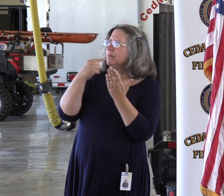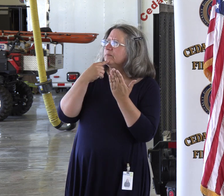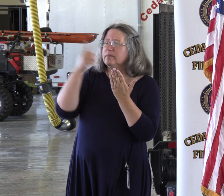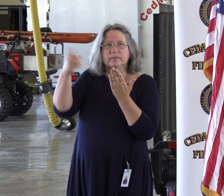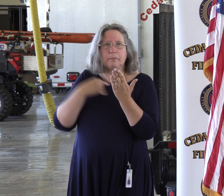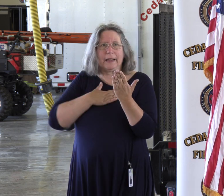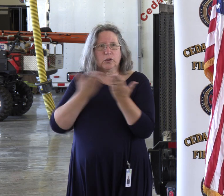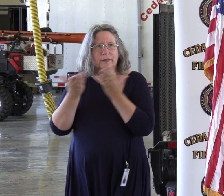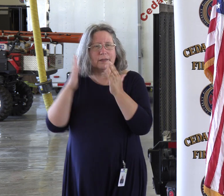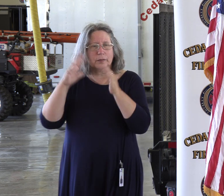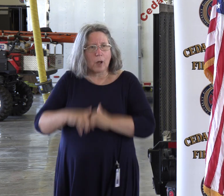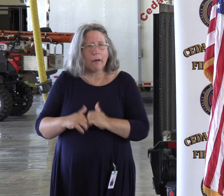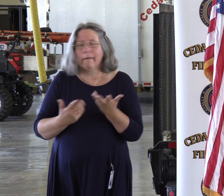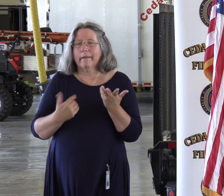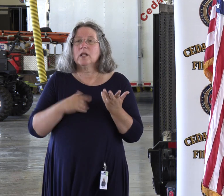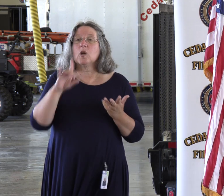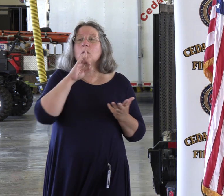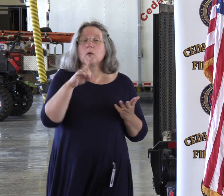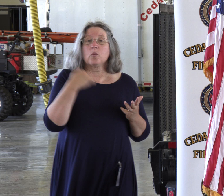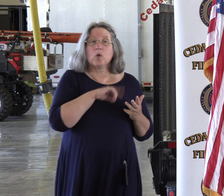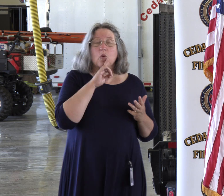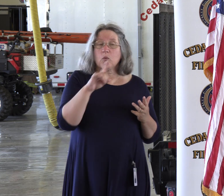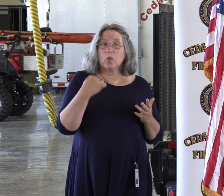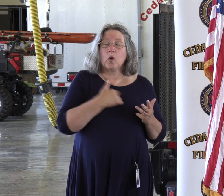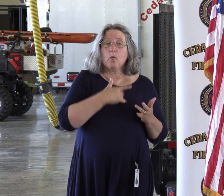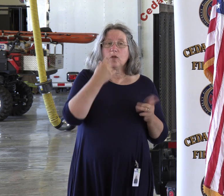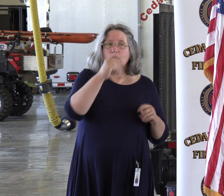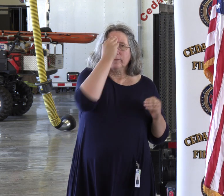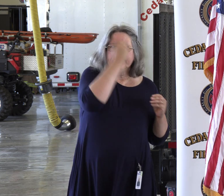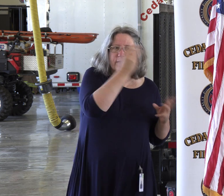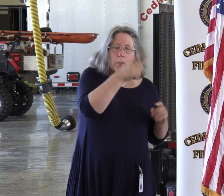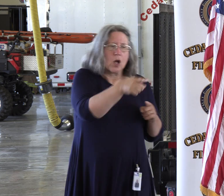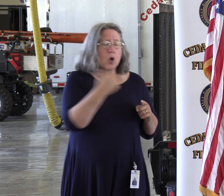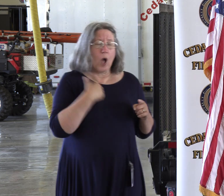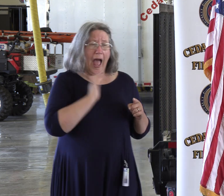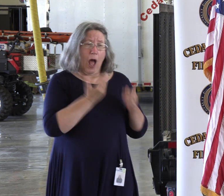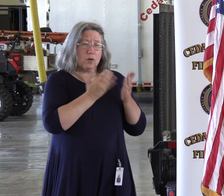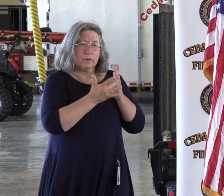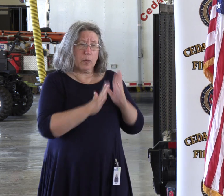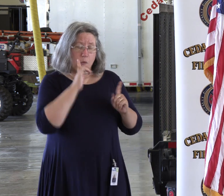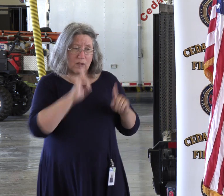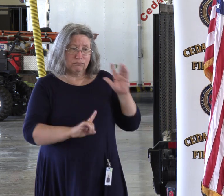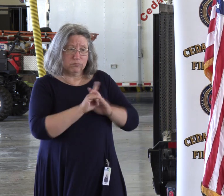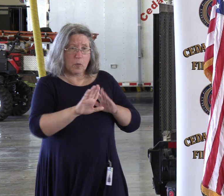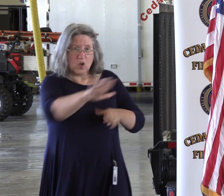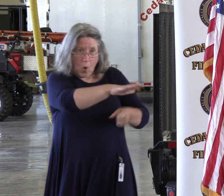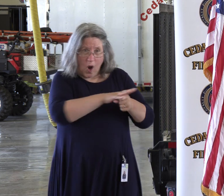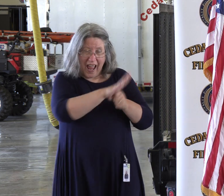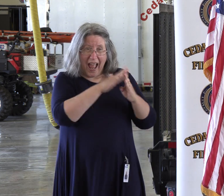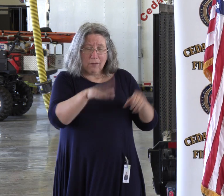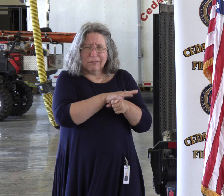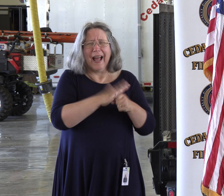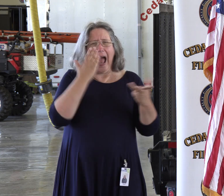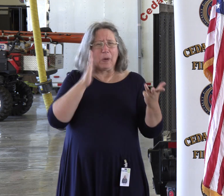those customers when our technicians will be in their neighborhoods to restore services. Now, we certainly understand that if you don't have internet